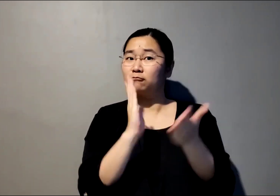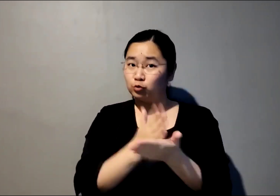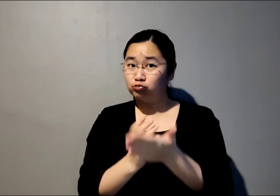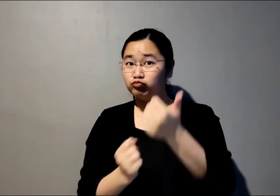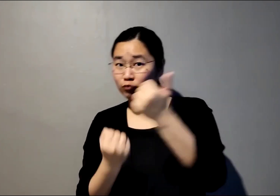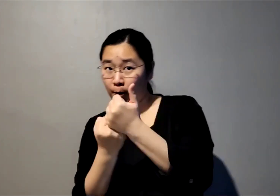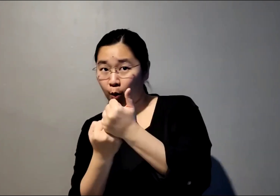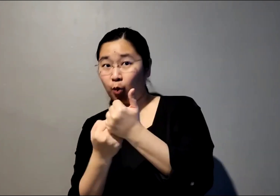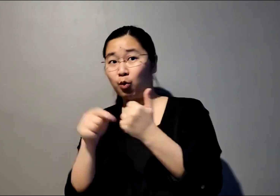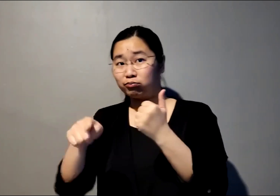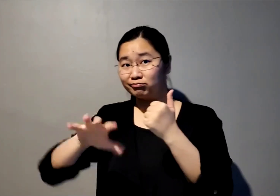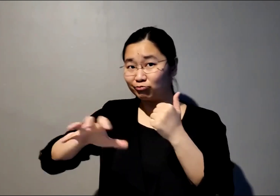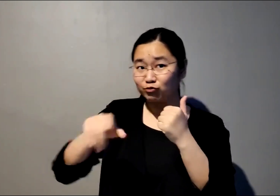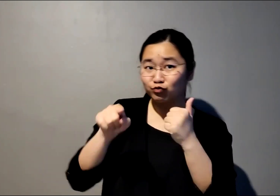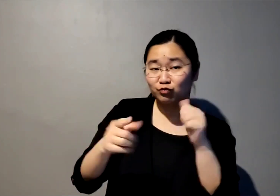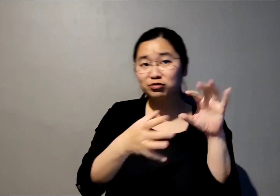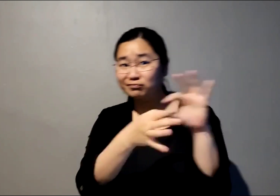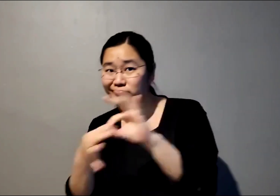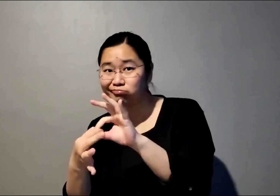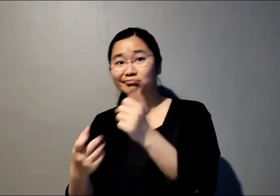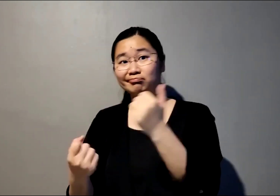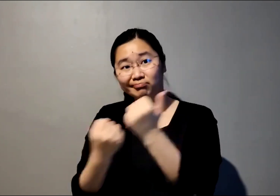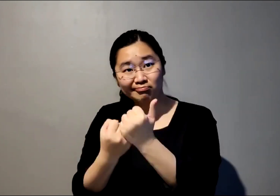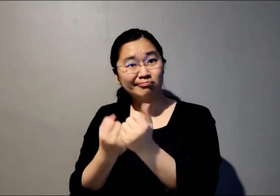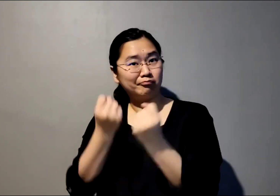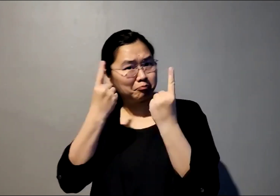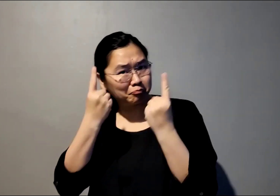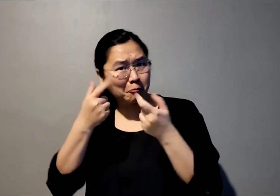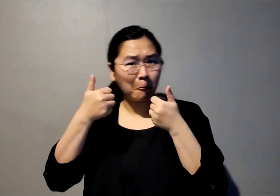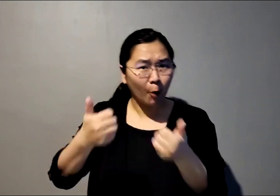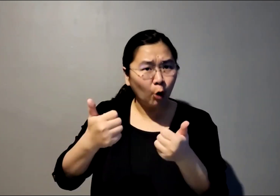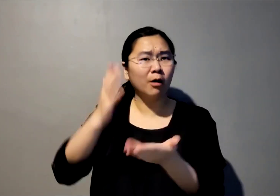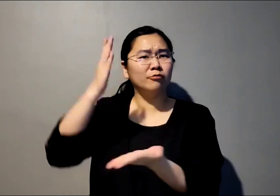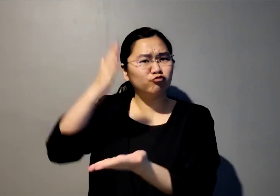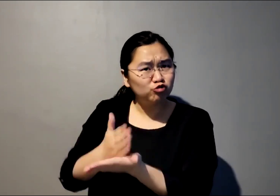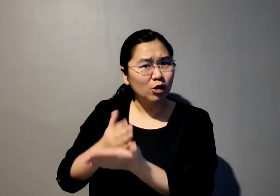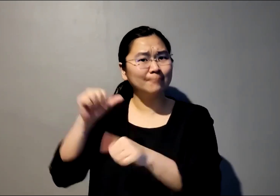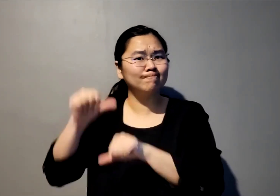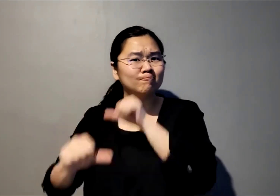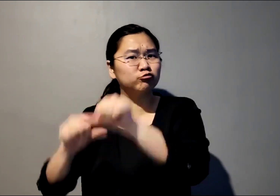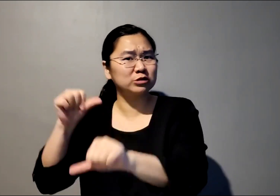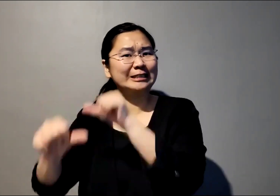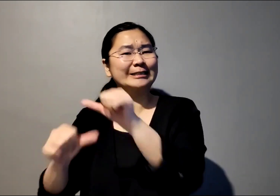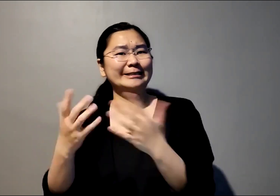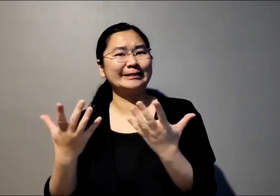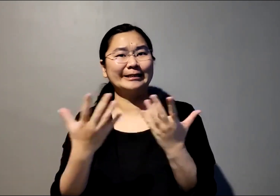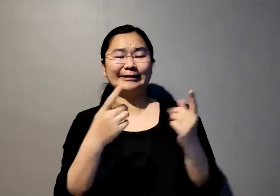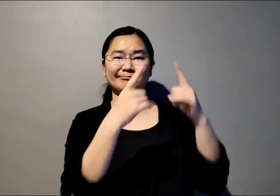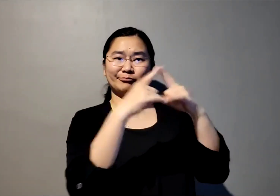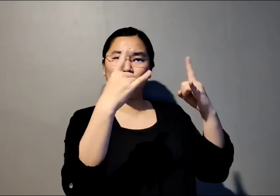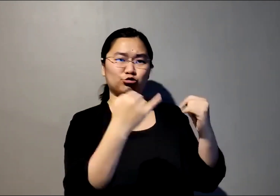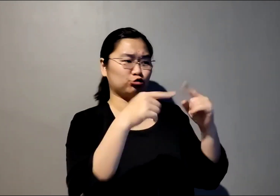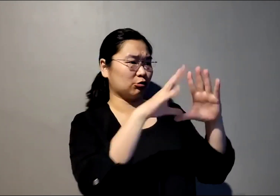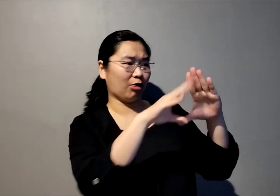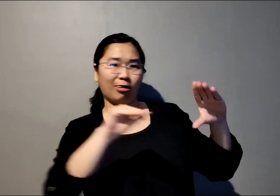deinstitutionalization process. I would like to start with what you mentioned, Amman-Berlin Declaration. Jordan was also